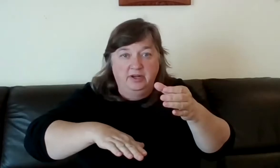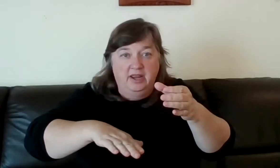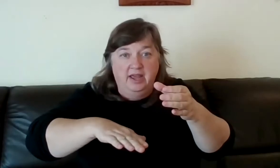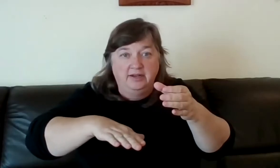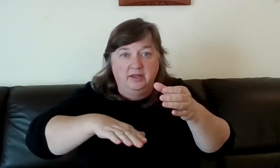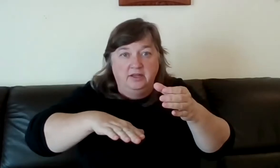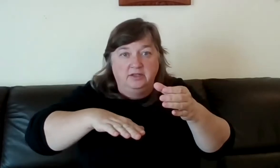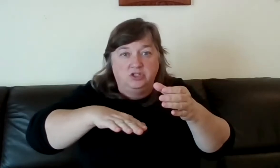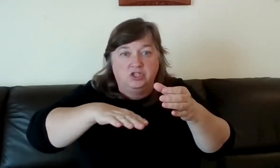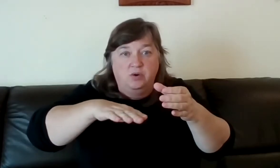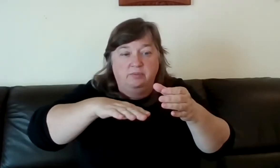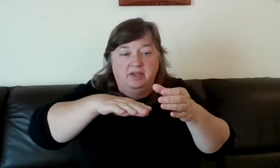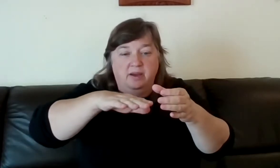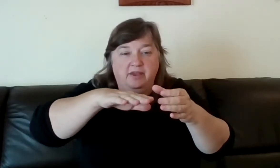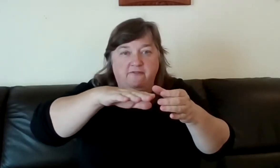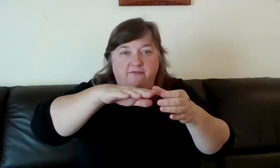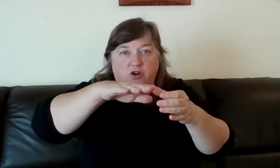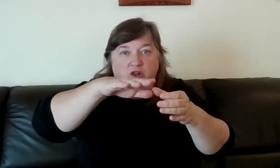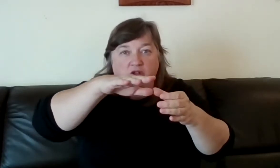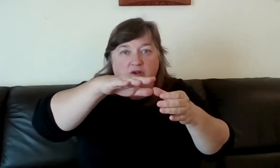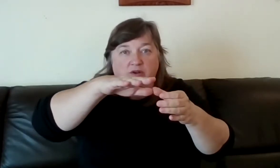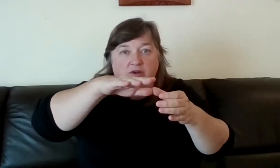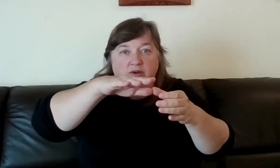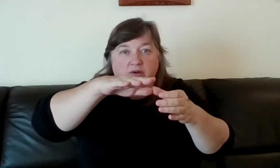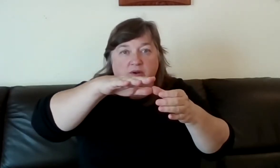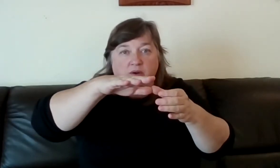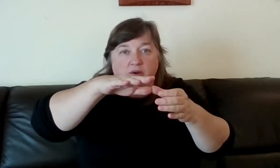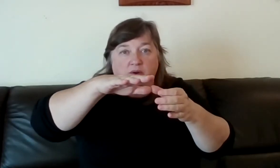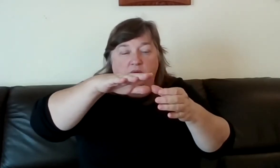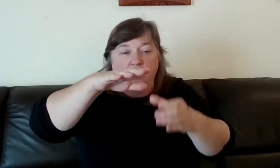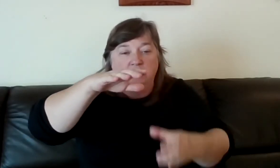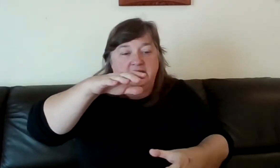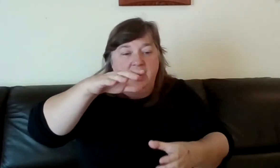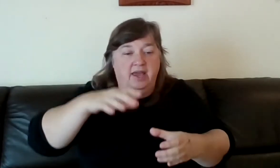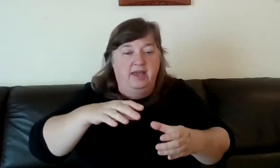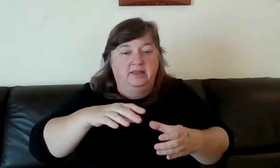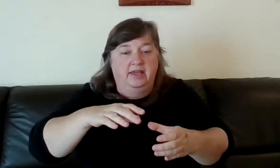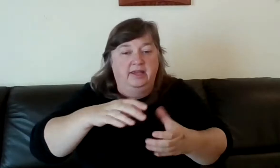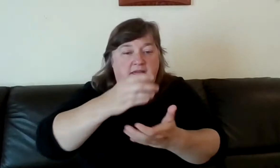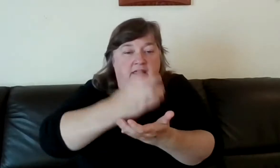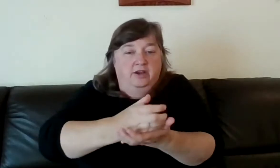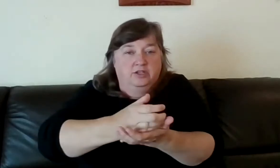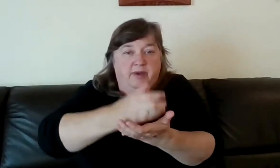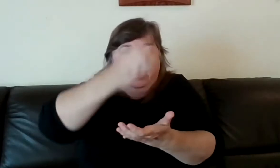dominant hand, to show it becoming full. Or you would say, like, here's my